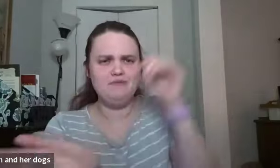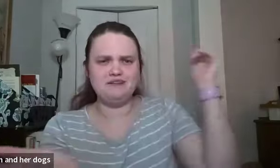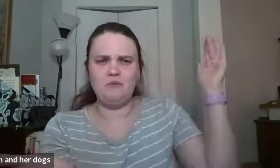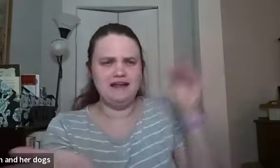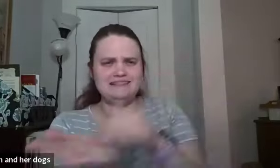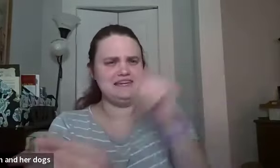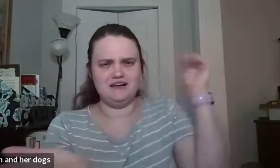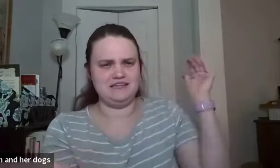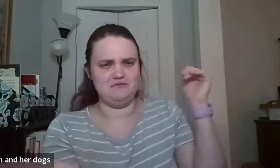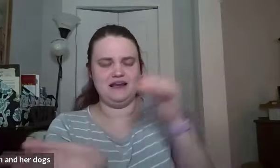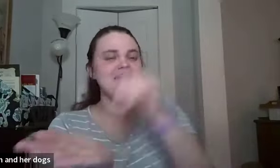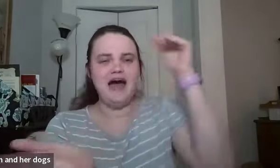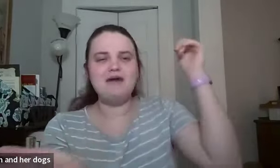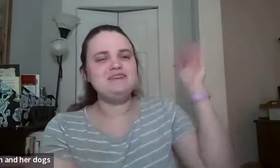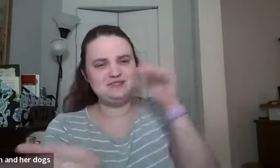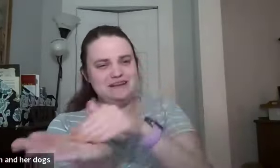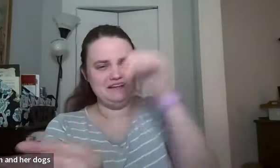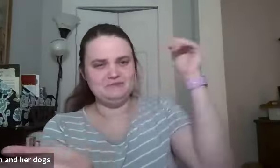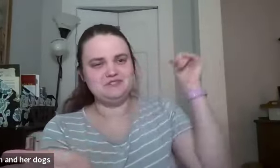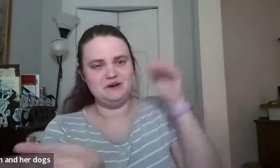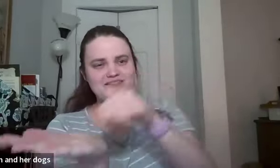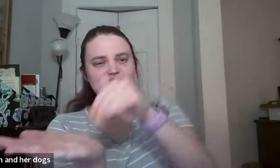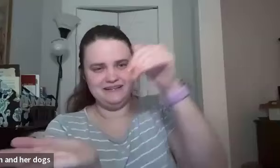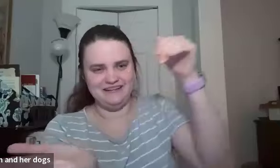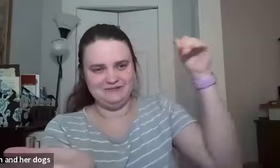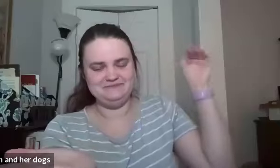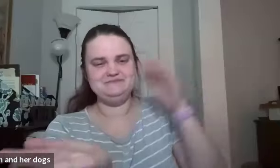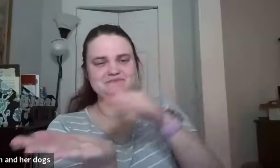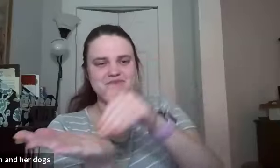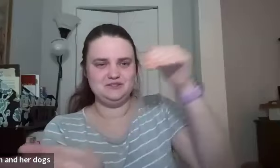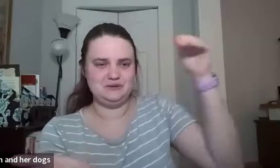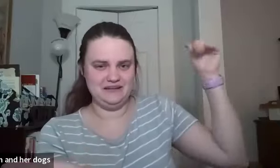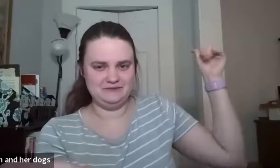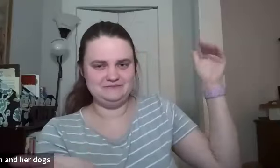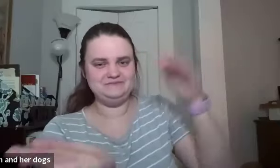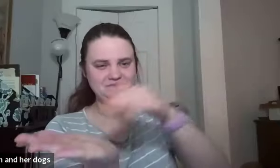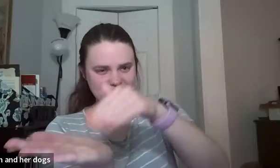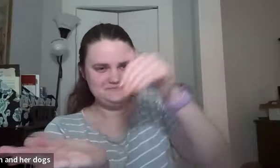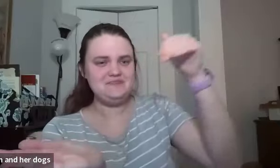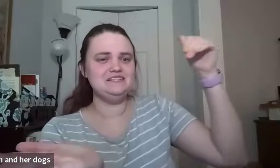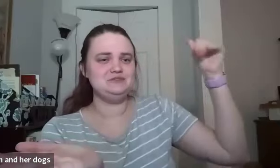was like, why does that not sound right? I meant tornado, sorry, tornado, tornado,